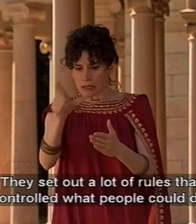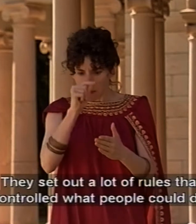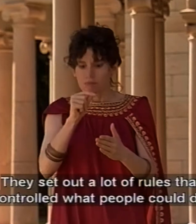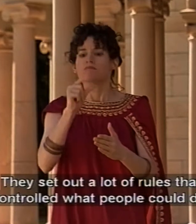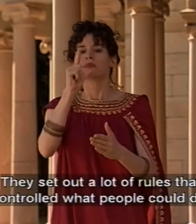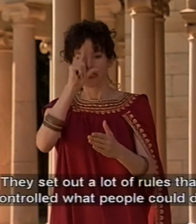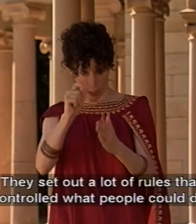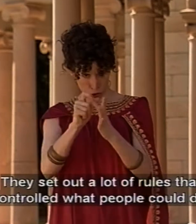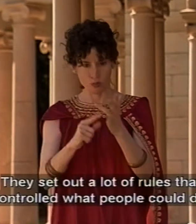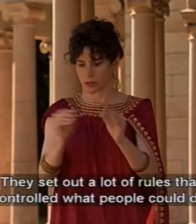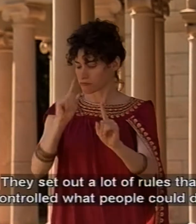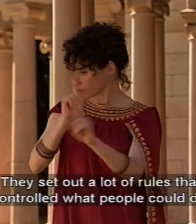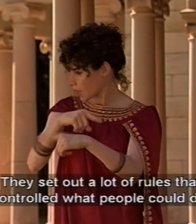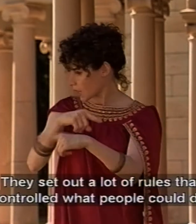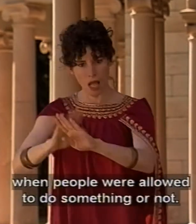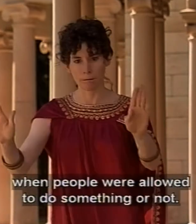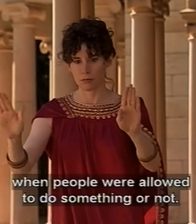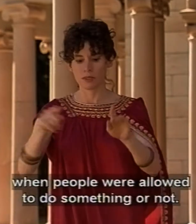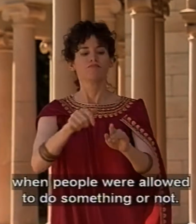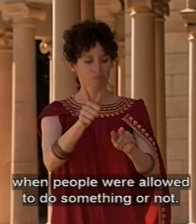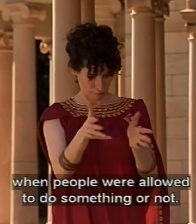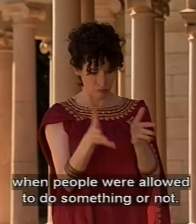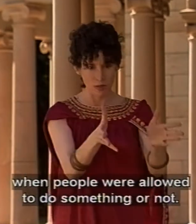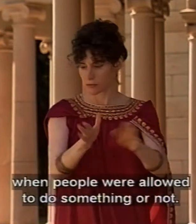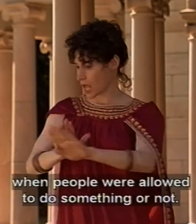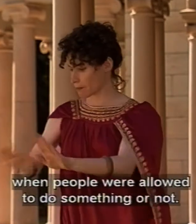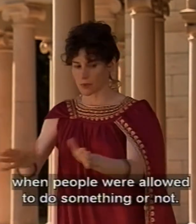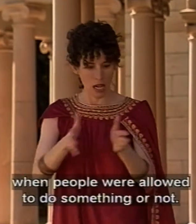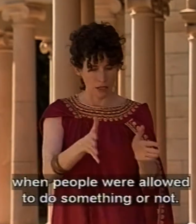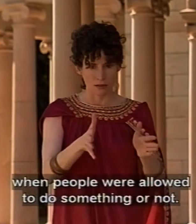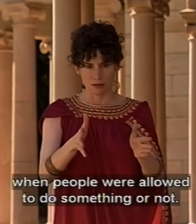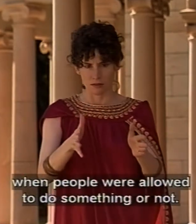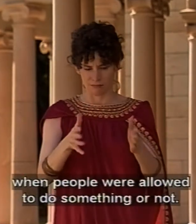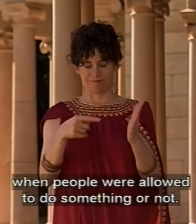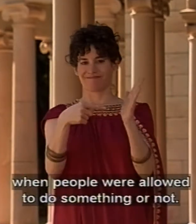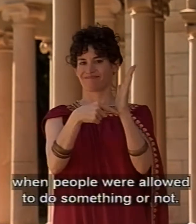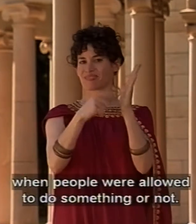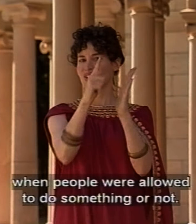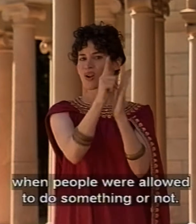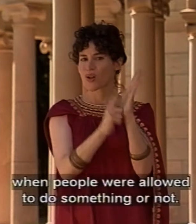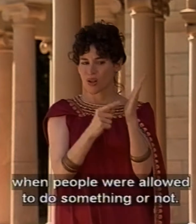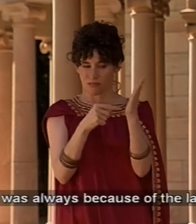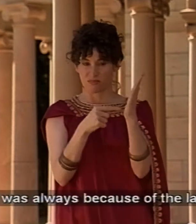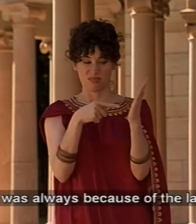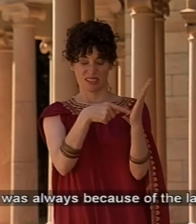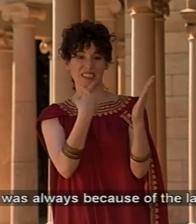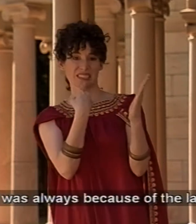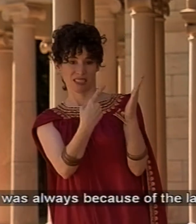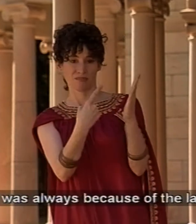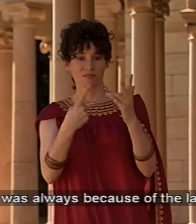people could and couldn't do, when people were allowed to do something or not allowed. It was always because of